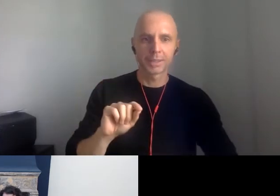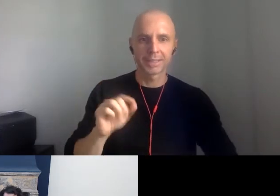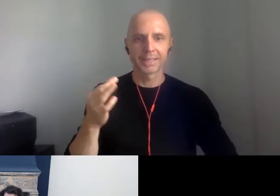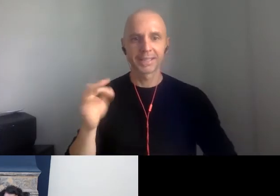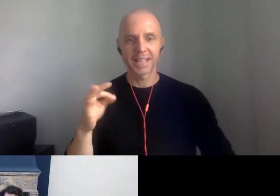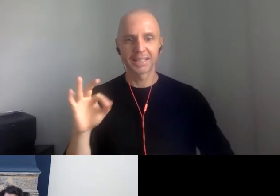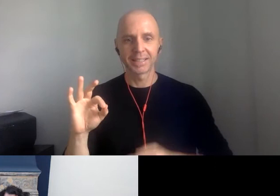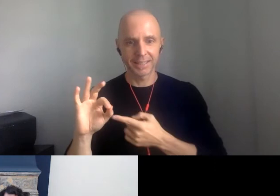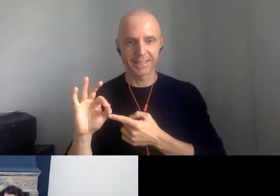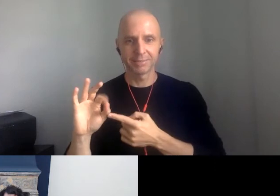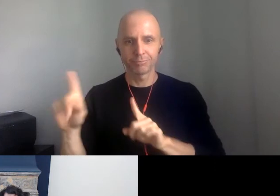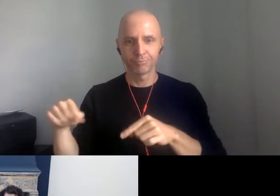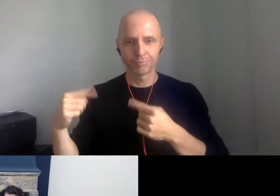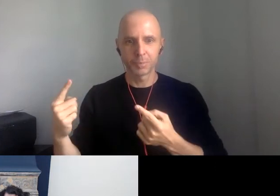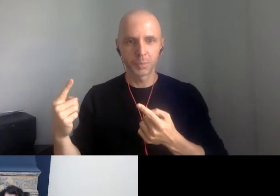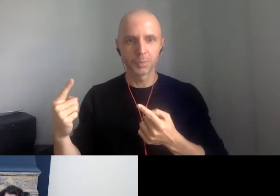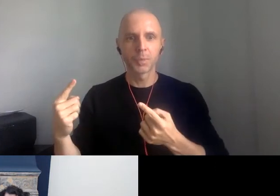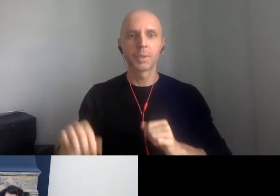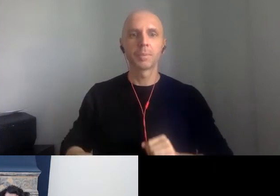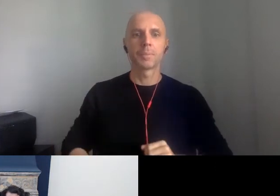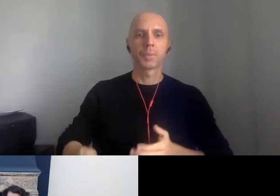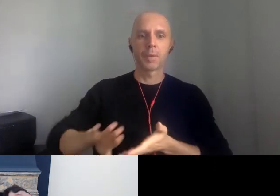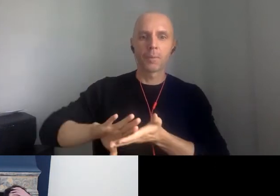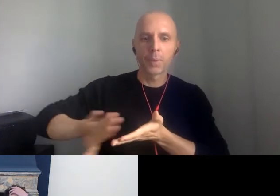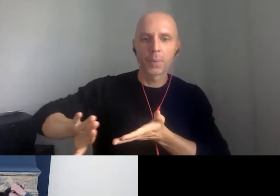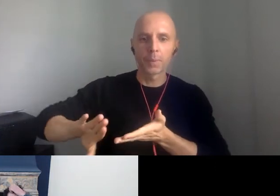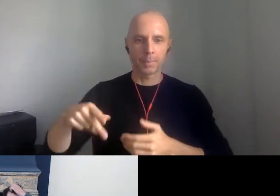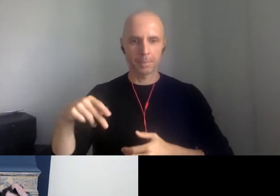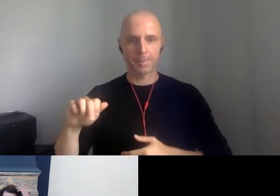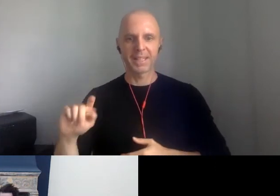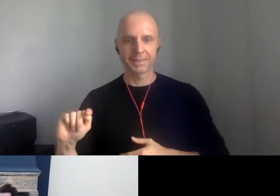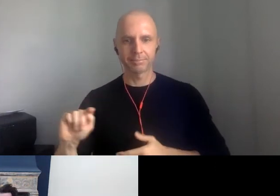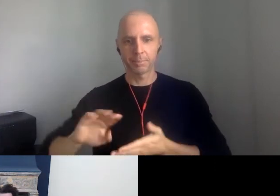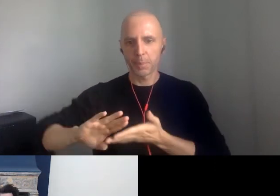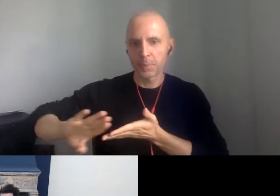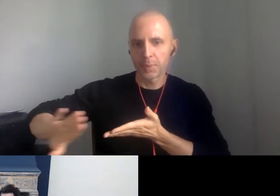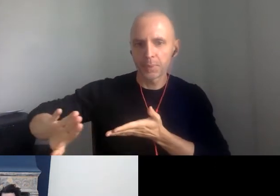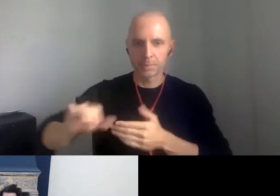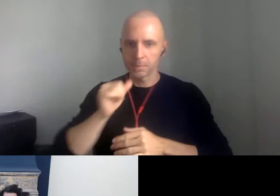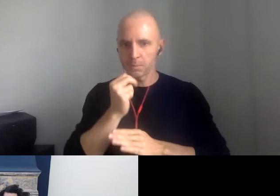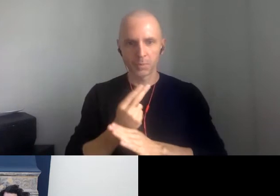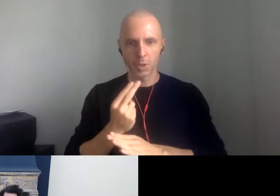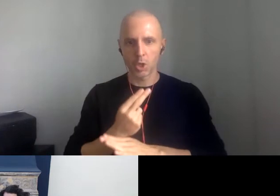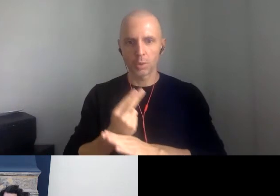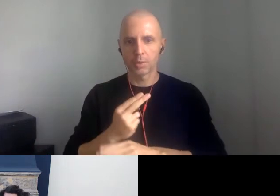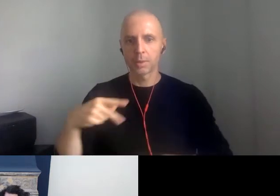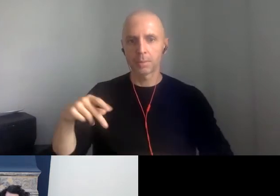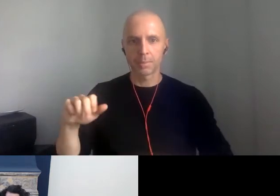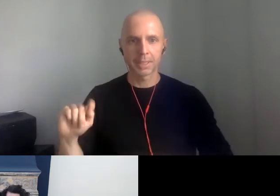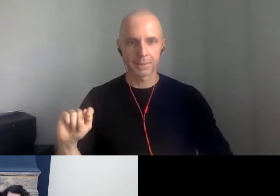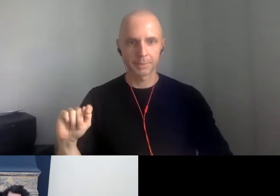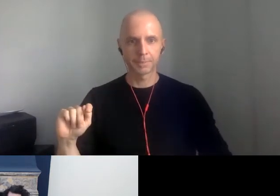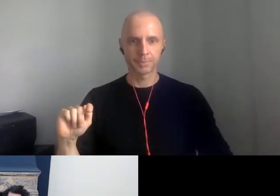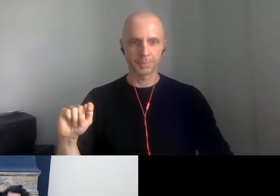you know, peat is a great natural carbon store. And by digging it up from the landscape and using it to grow our plants in